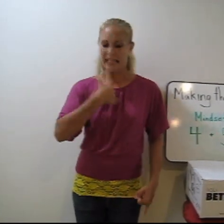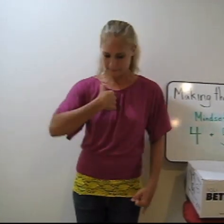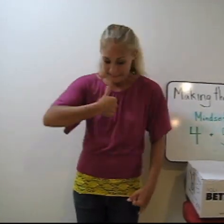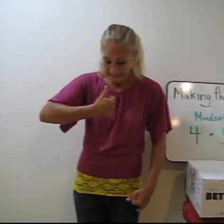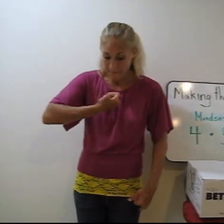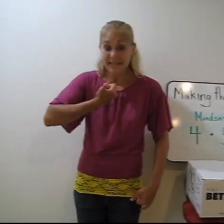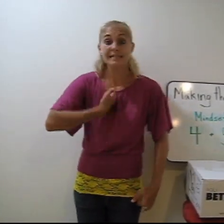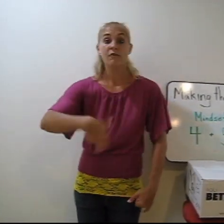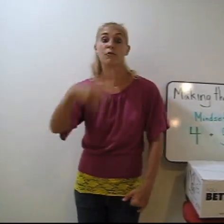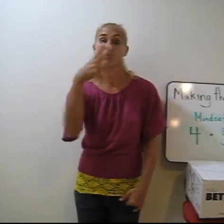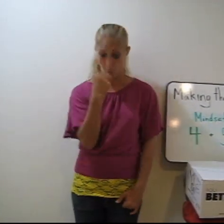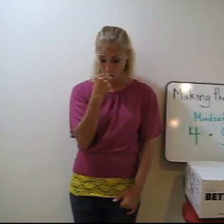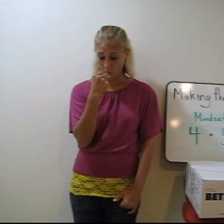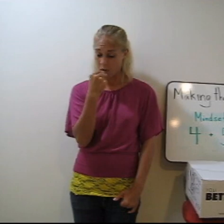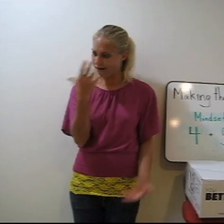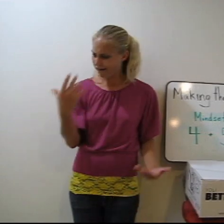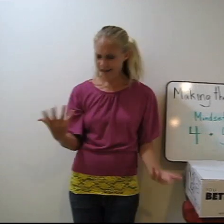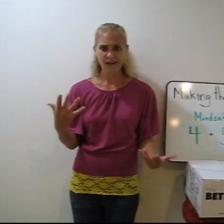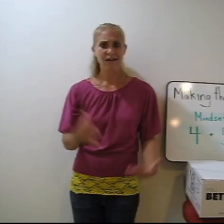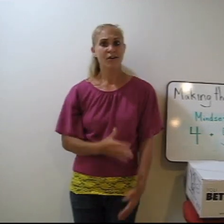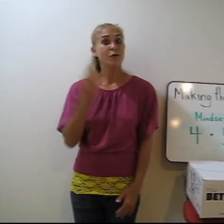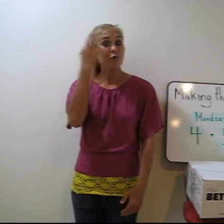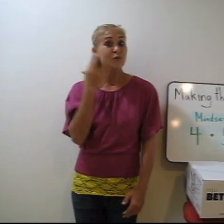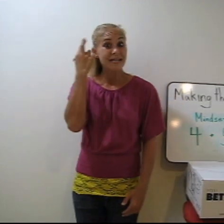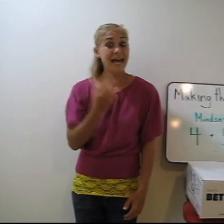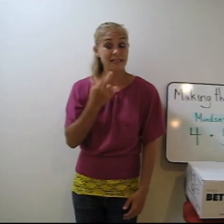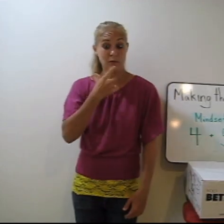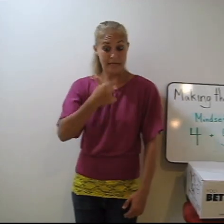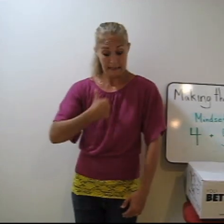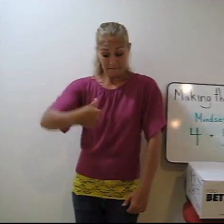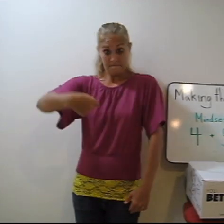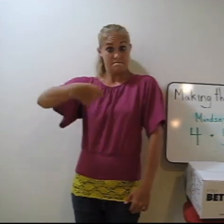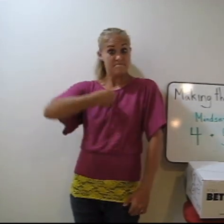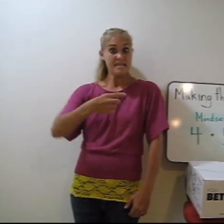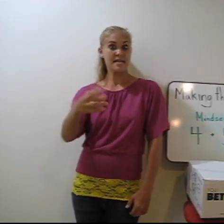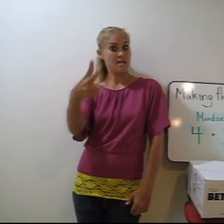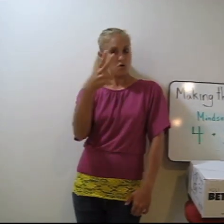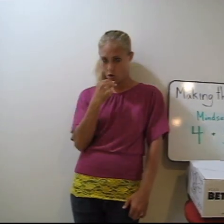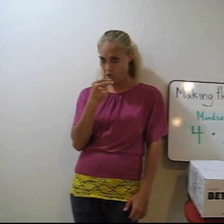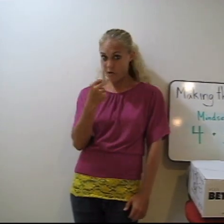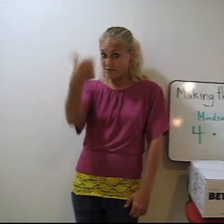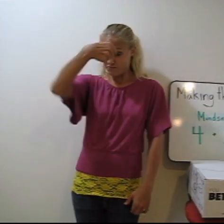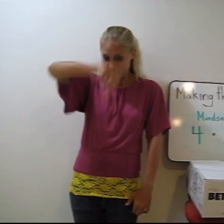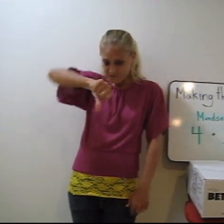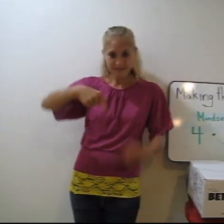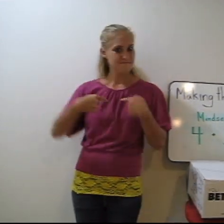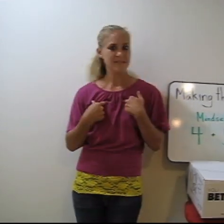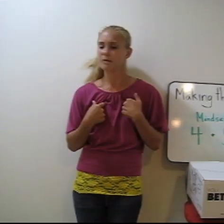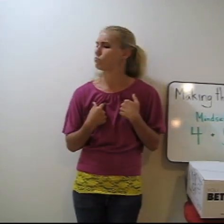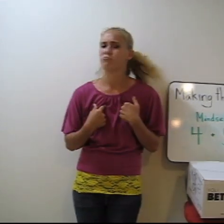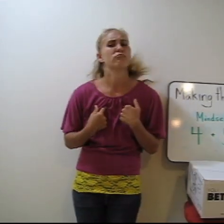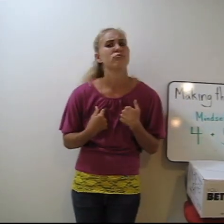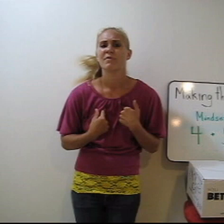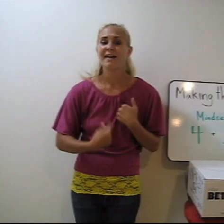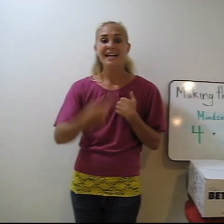You will soon realize they are not really saying no to you. They are not rejecting you. They are saying no